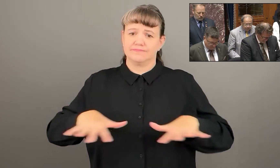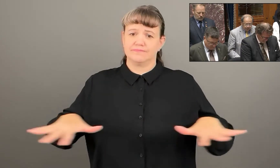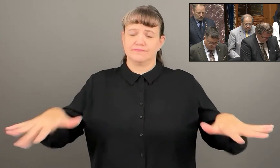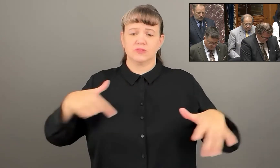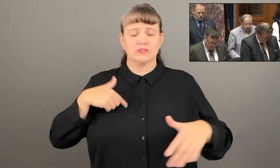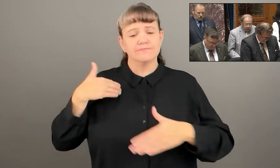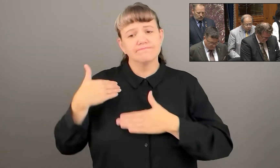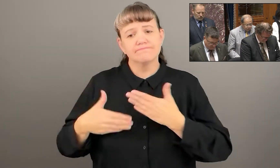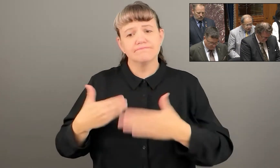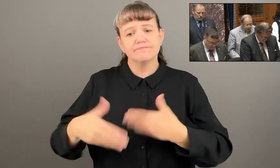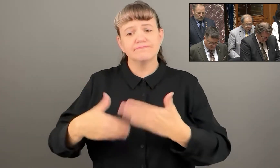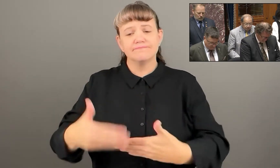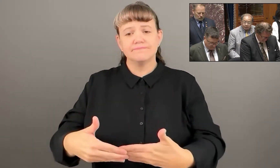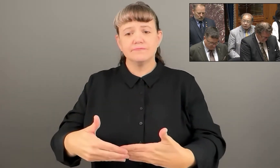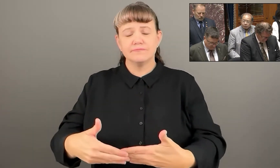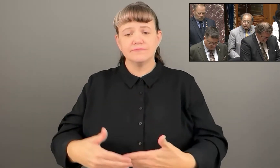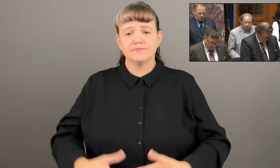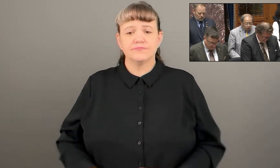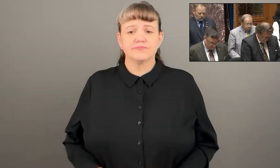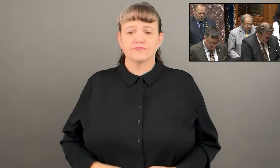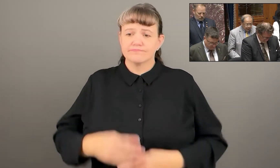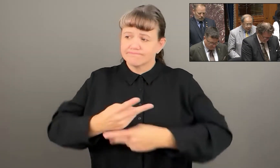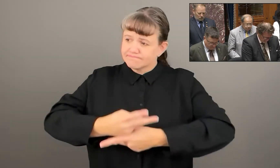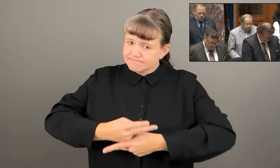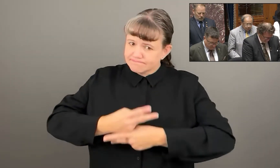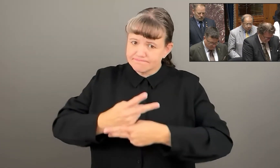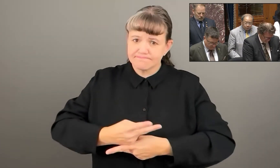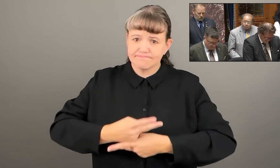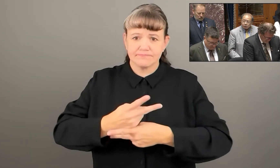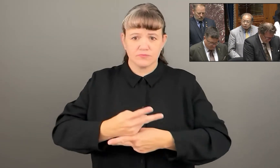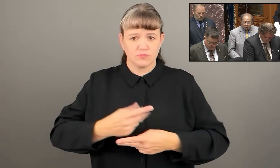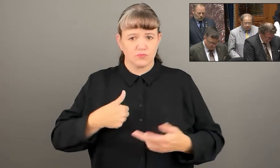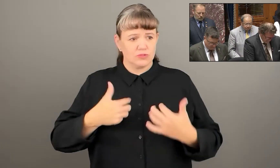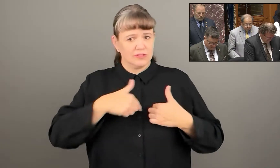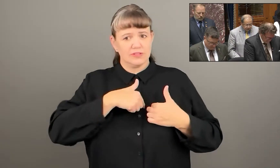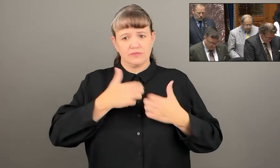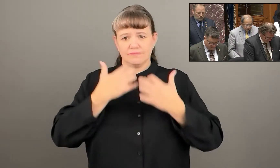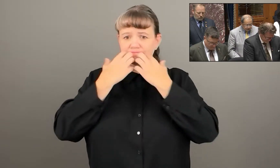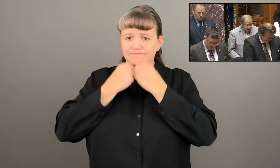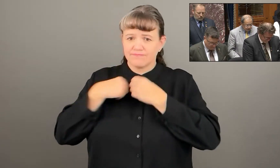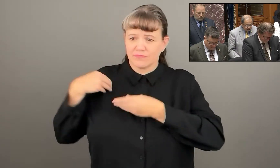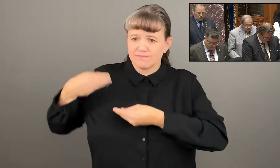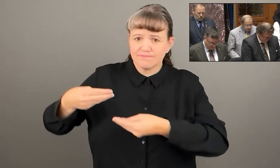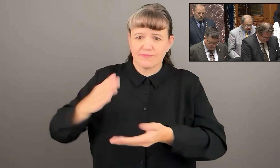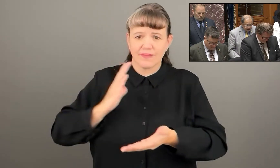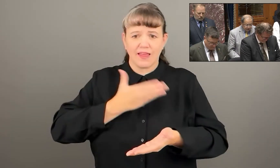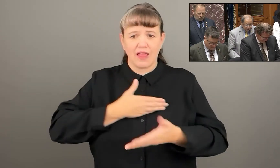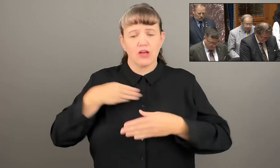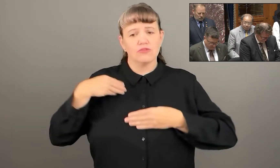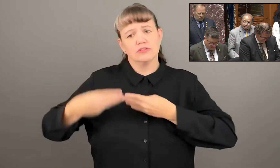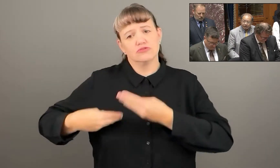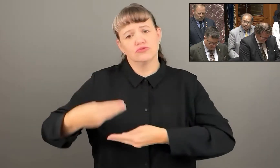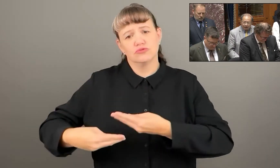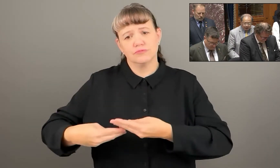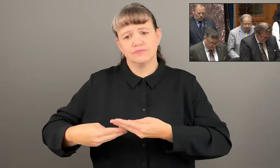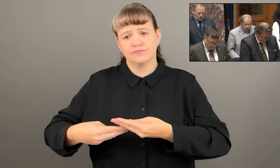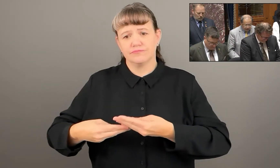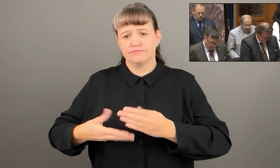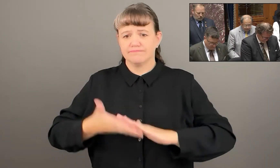care our rich heritage on behalf of all British Columbians. In Jesus' name I